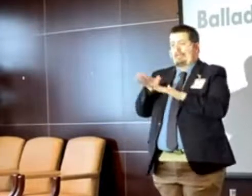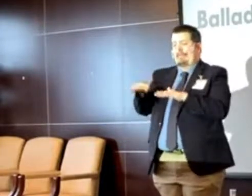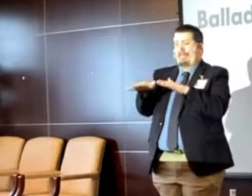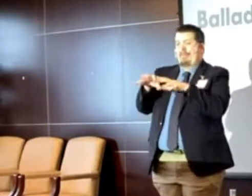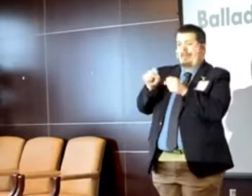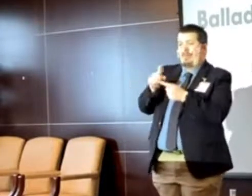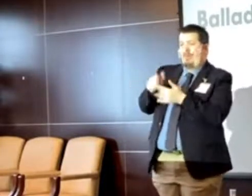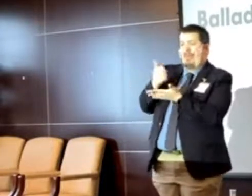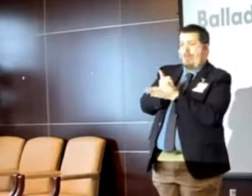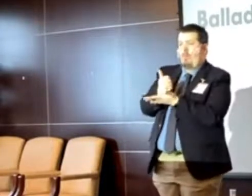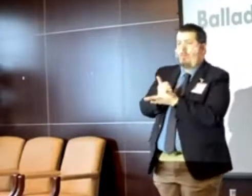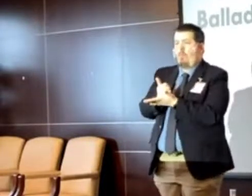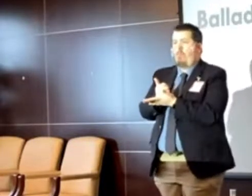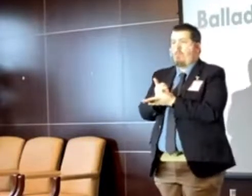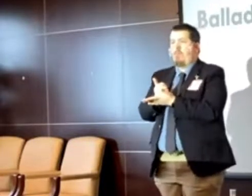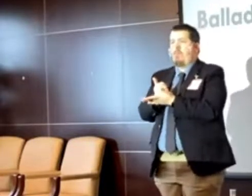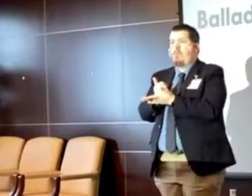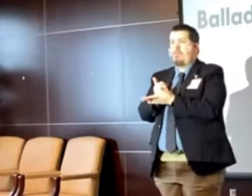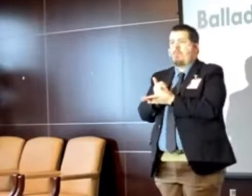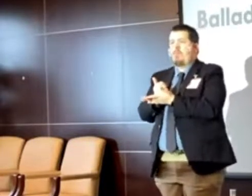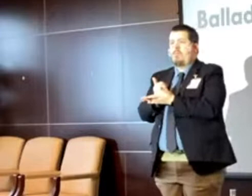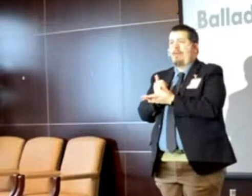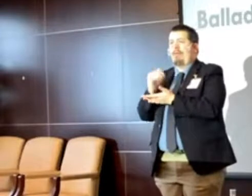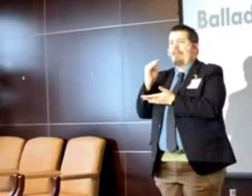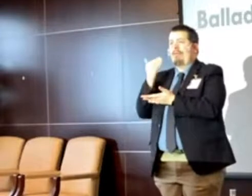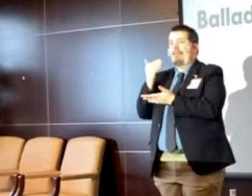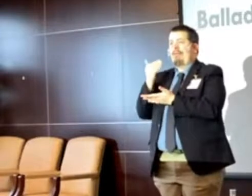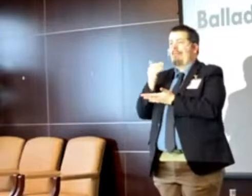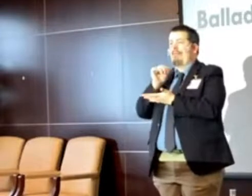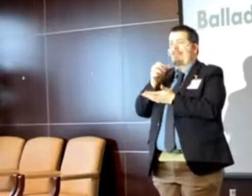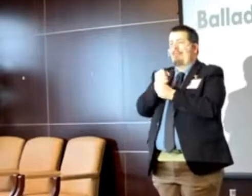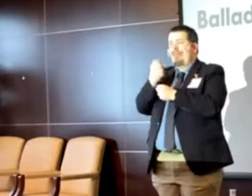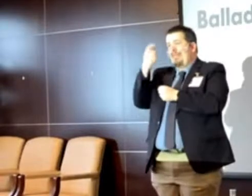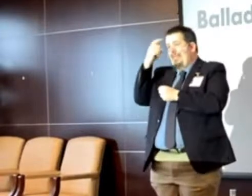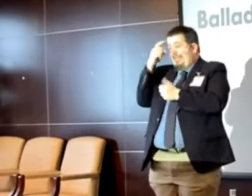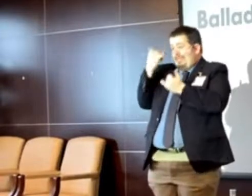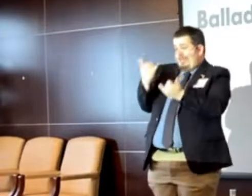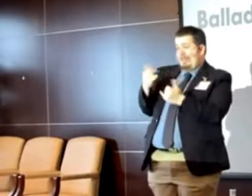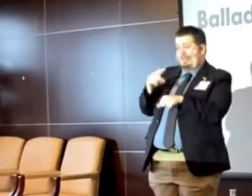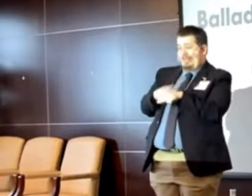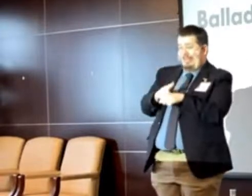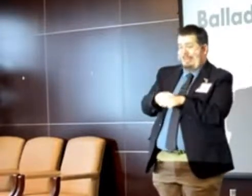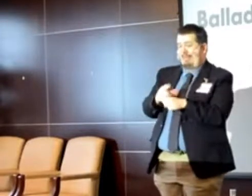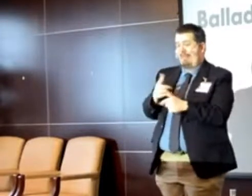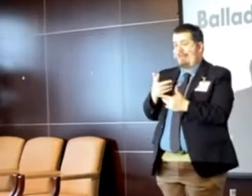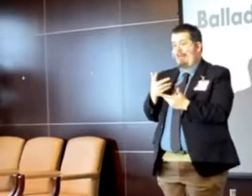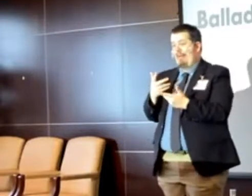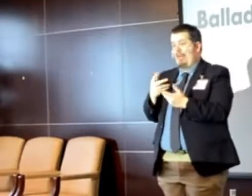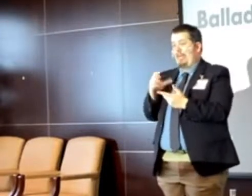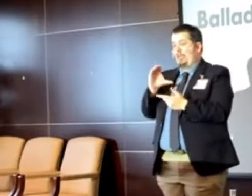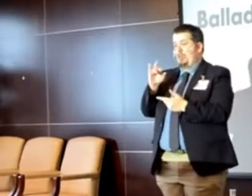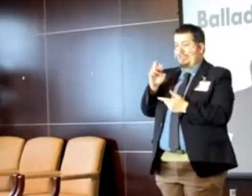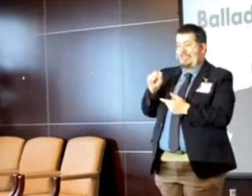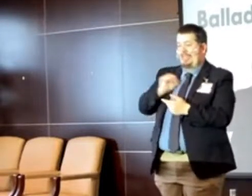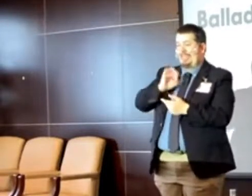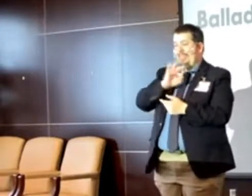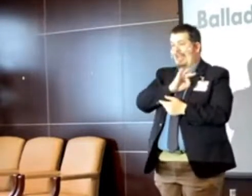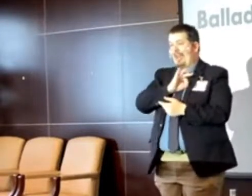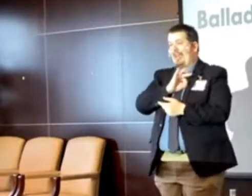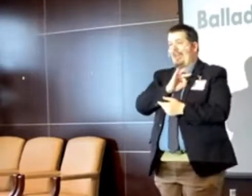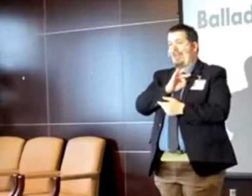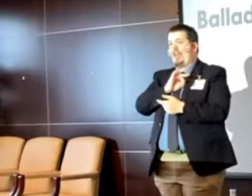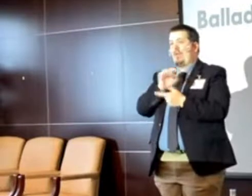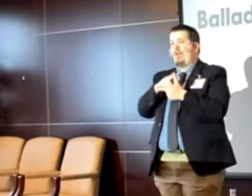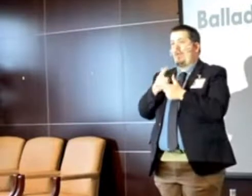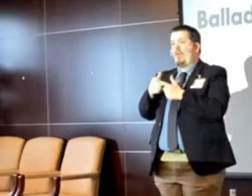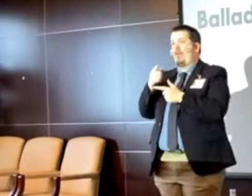could take to help. It seems quite illogical at a time where we're having to put crisis staffing in place